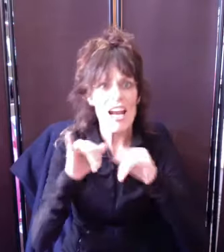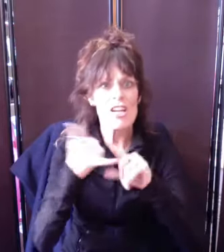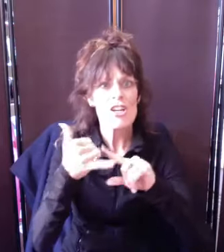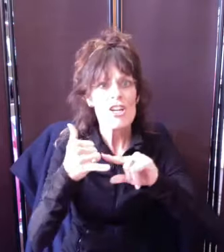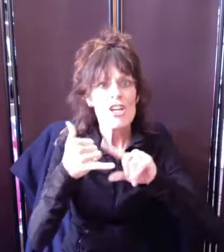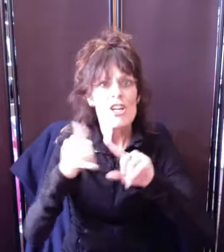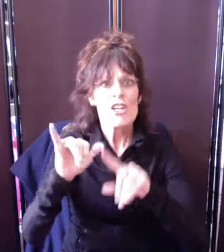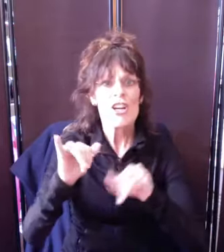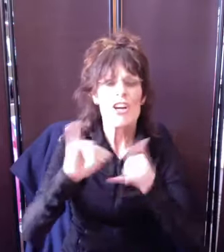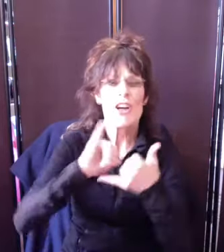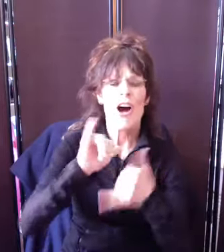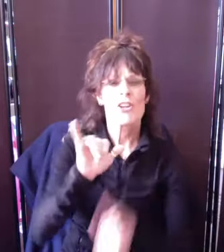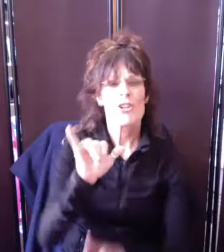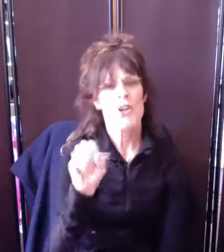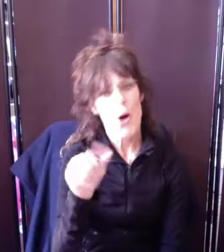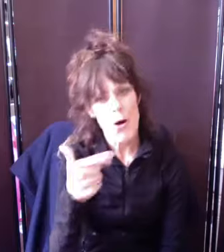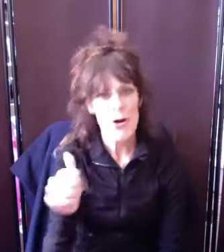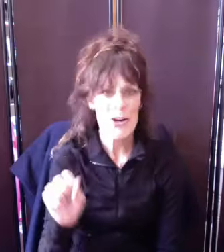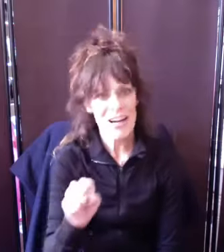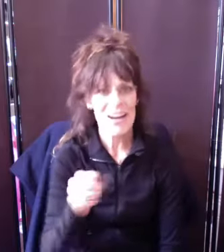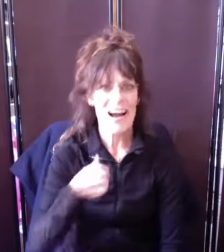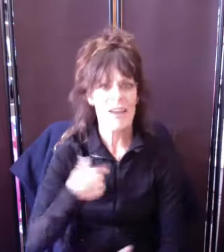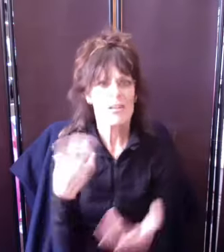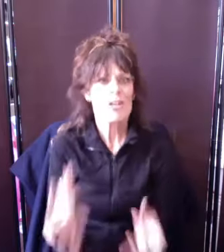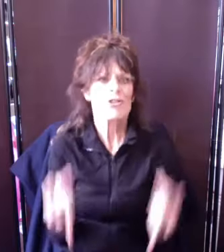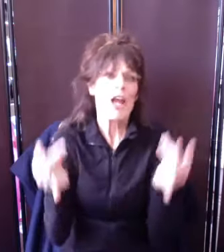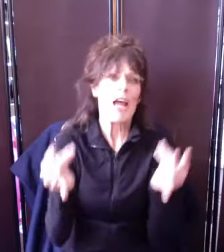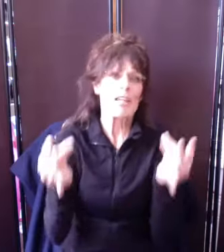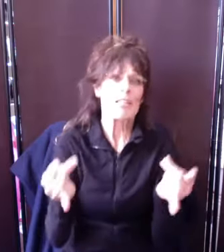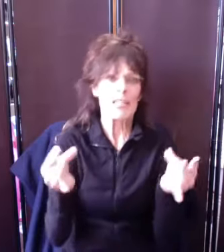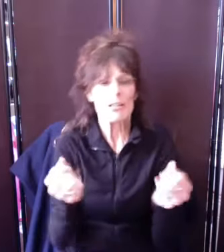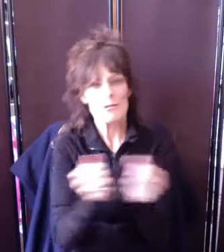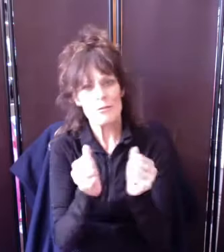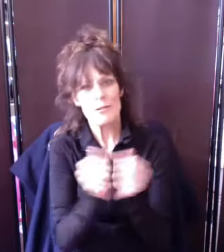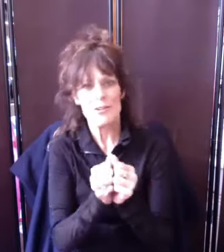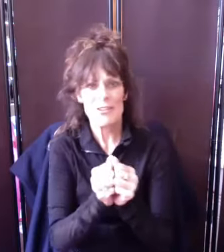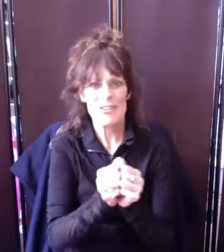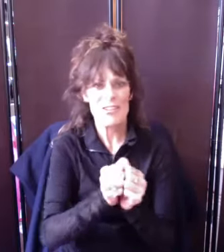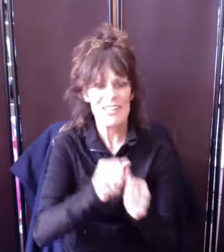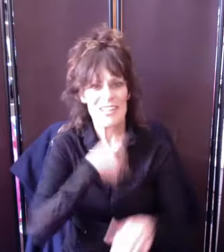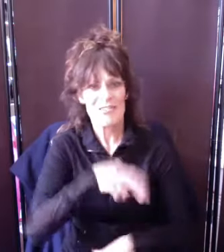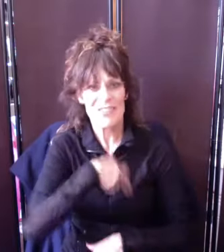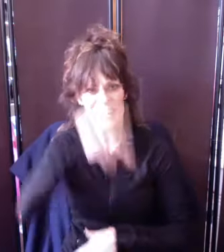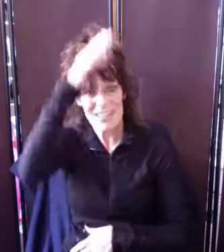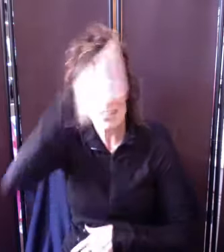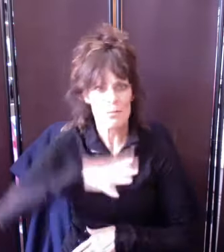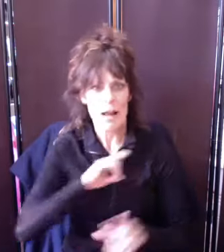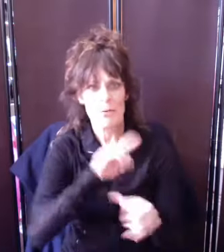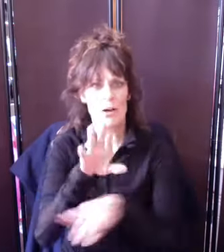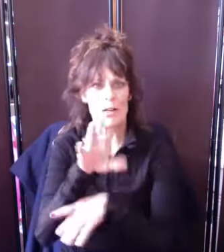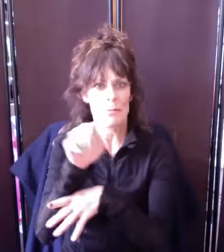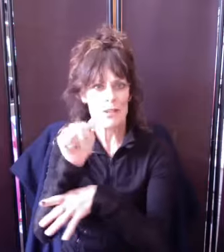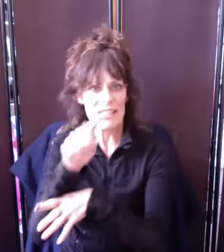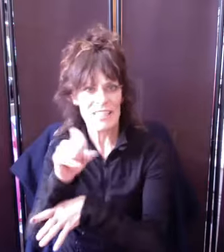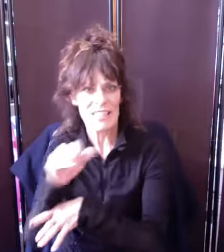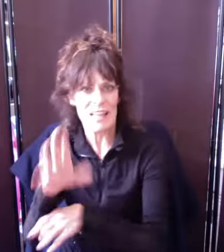head. I'm chanting with the Hare Krishnas. And I'm going down to Brazil. I'm paddling up the Amazon in a teeny tiny